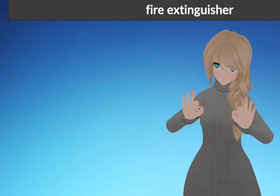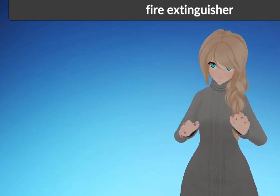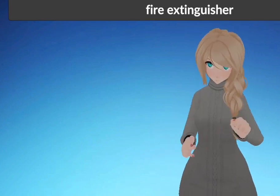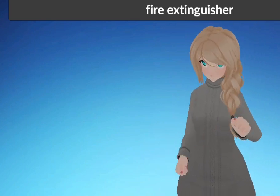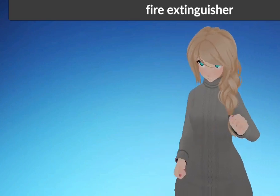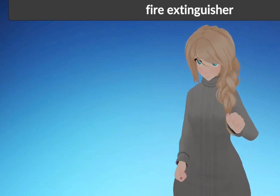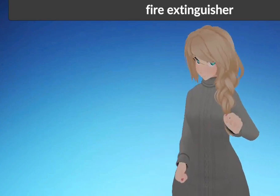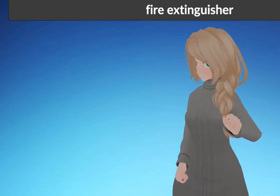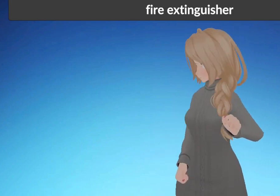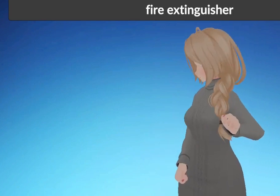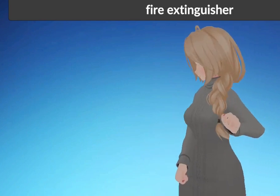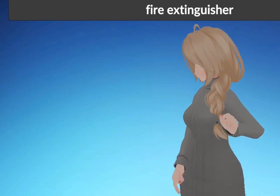Perfect.